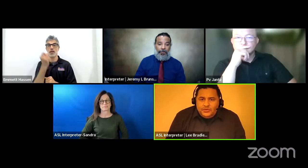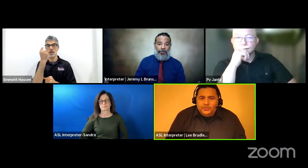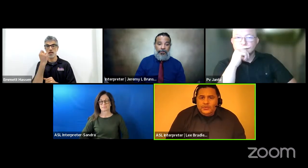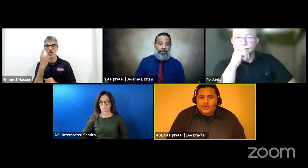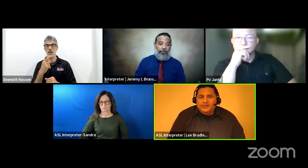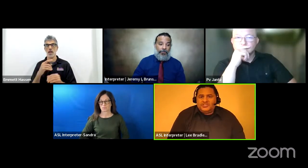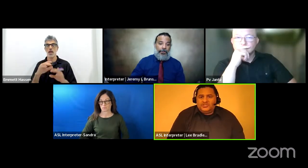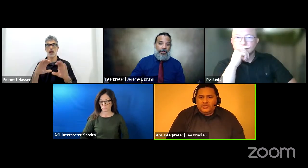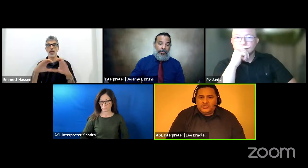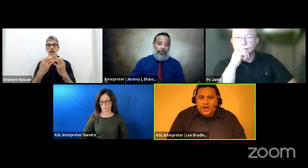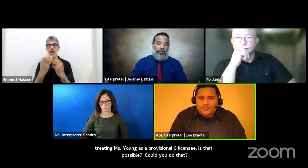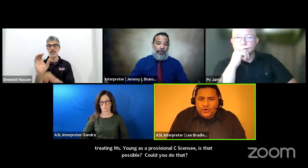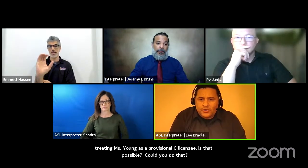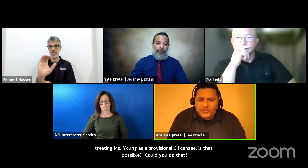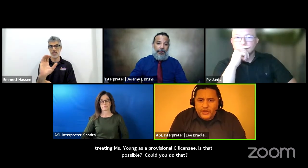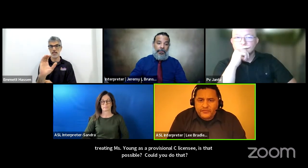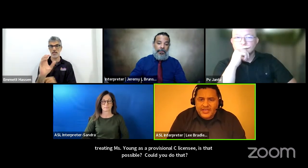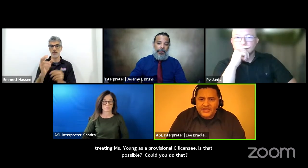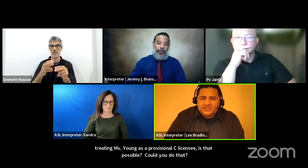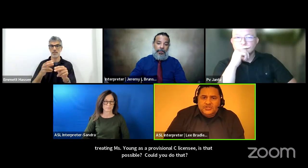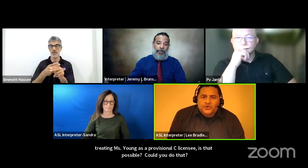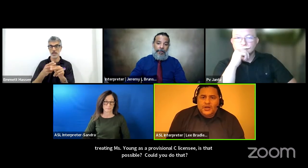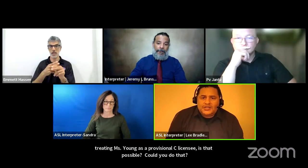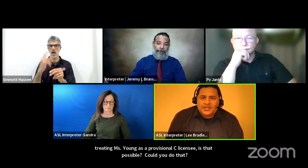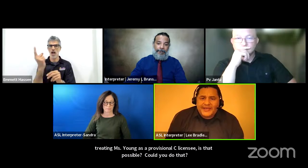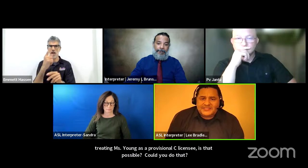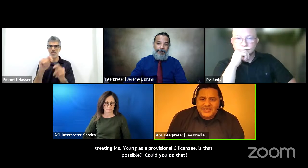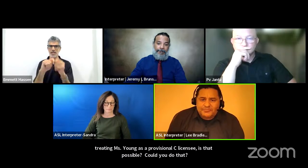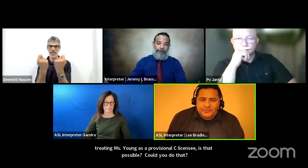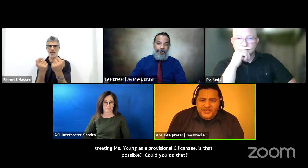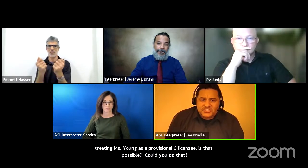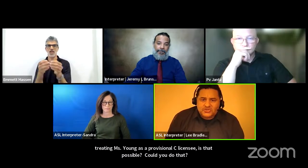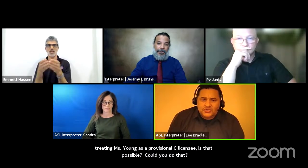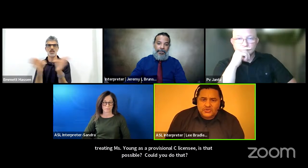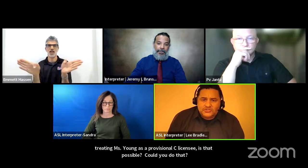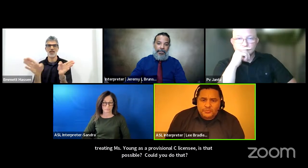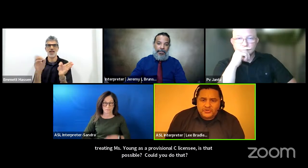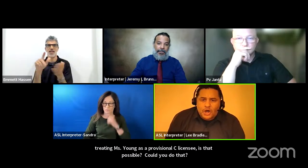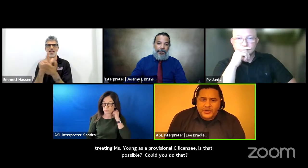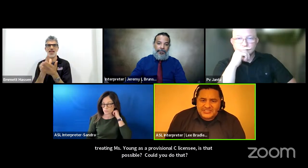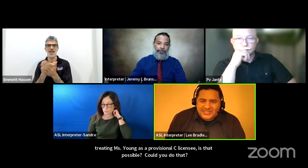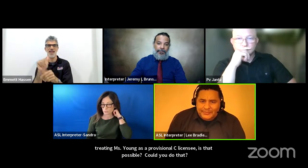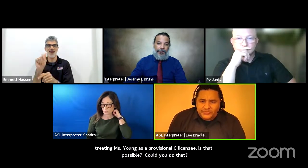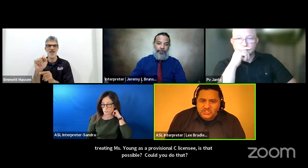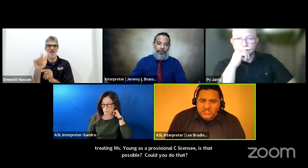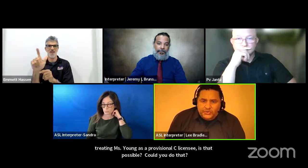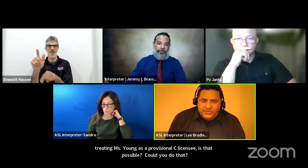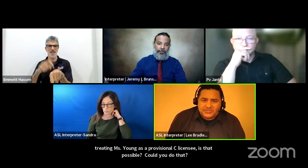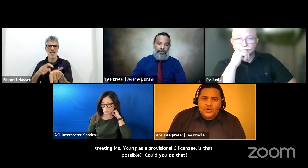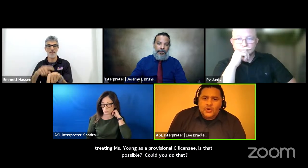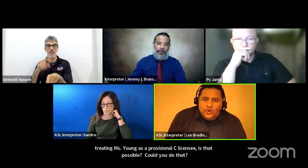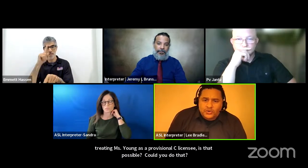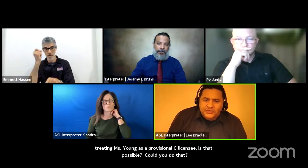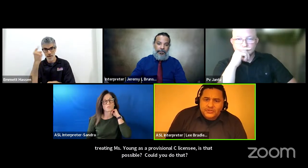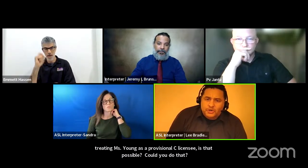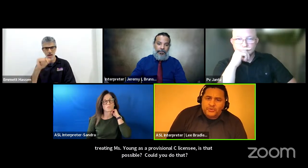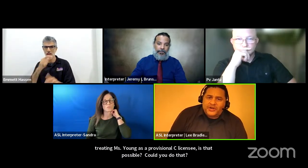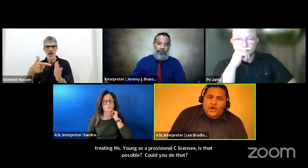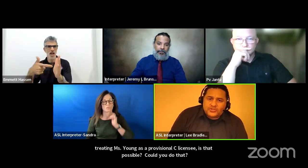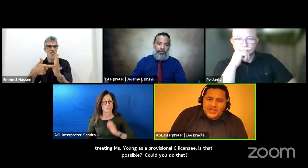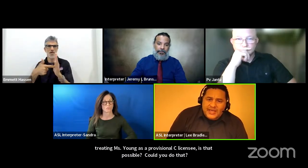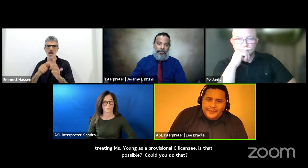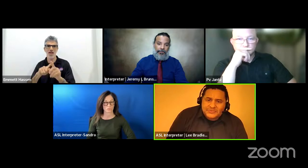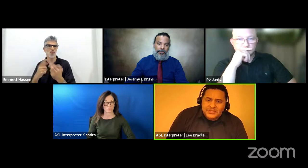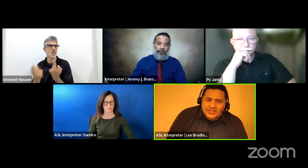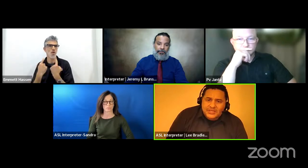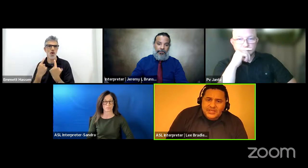Thank you, Commissioner Scarborough, for the clarification. You know, a Class C provisional interpreter is always teamed with a generalist or legal interpreter at